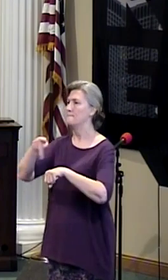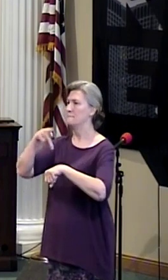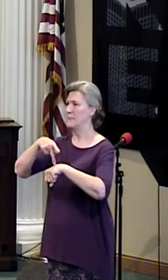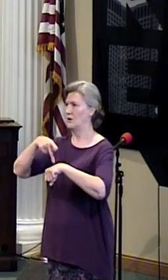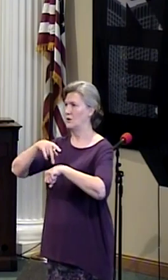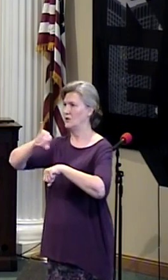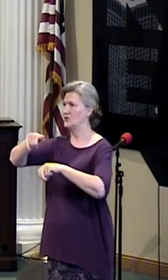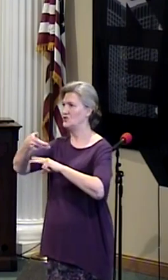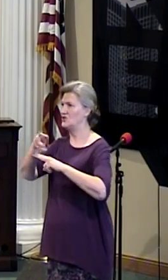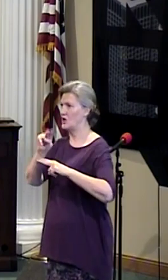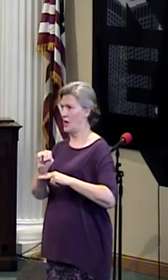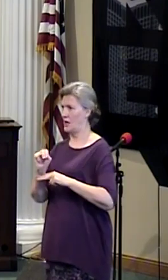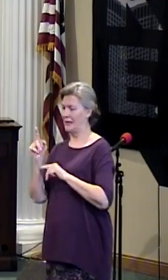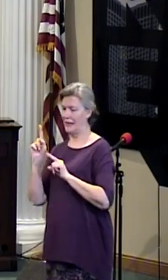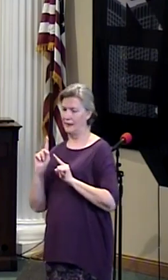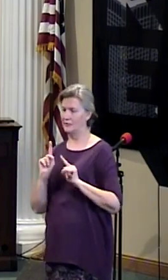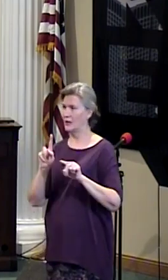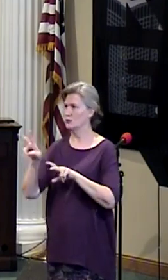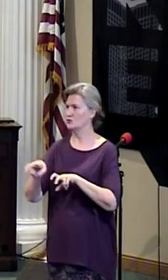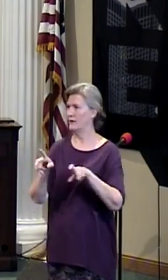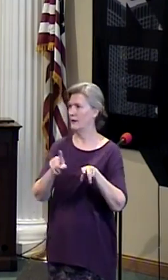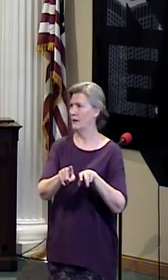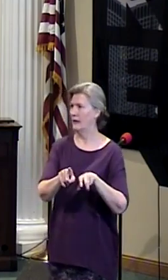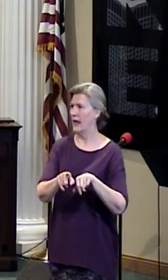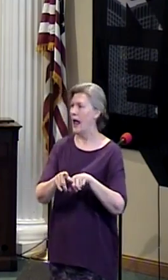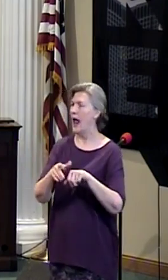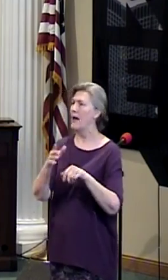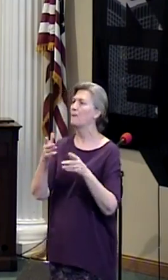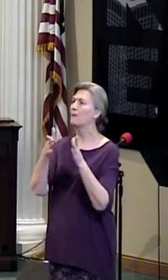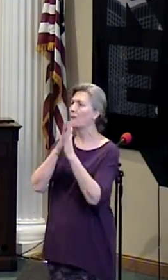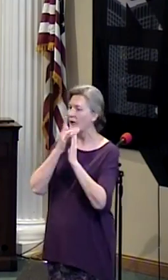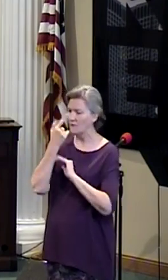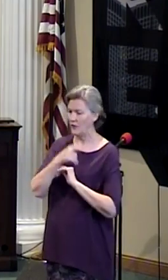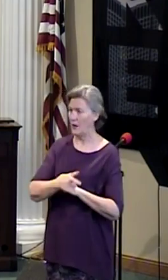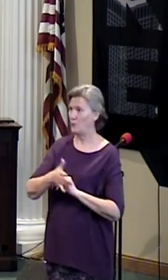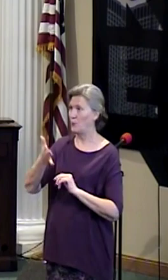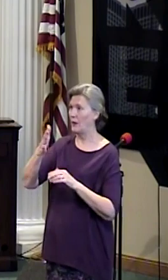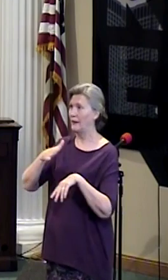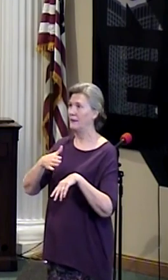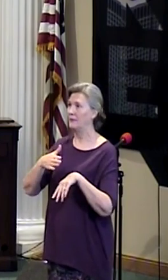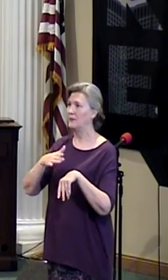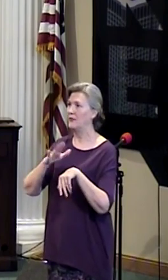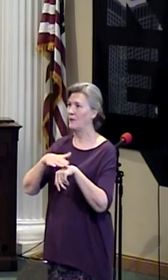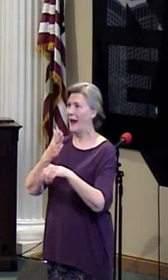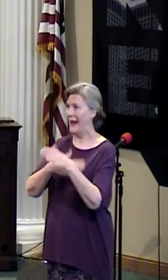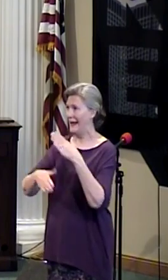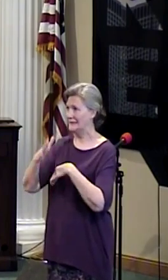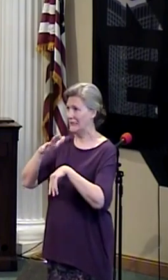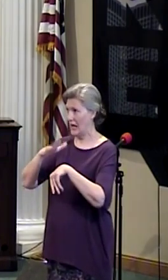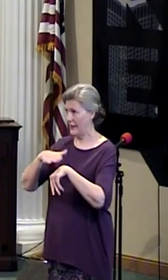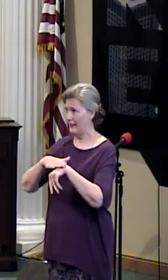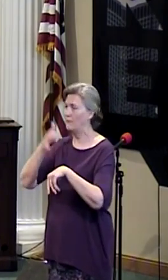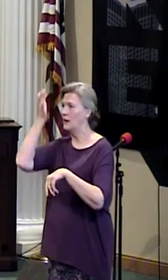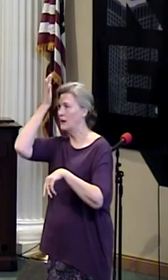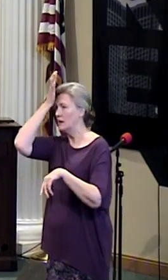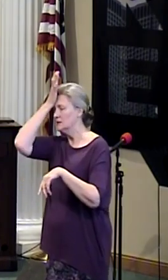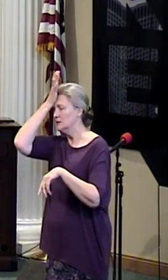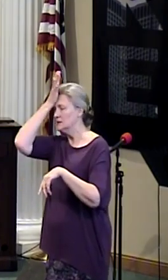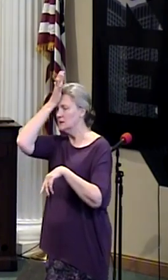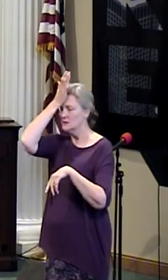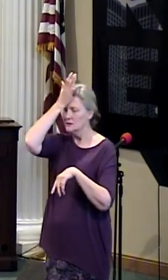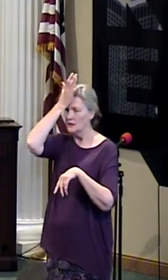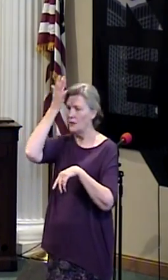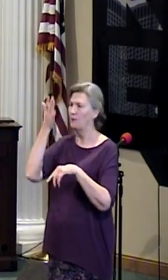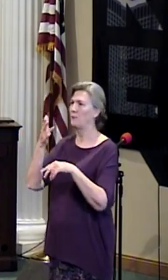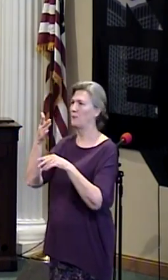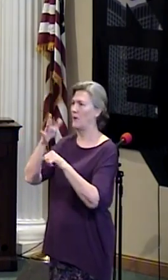them that they might receive the Holy Ghost. Why didn't Peter and John just say, oh, it doesn't matter? If it wasn't important, Peter and